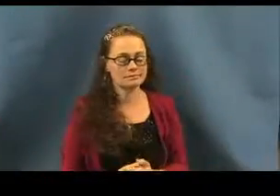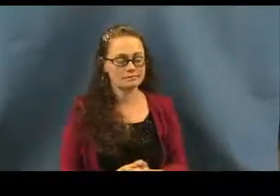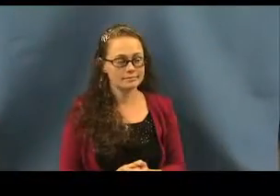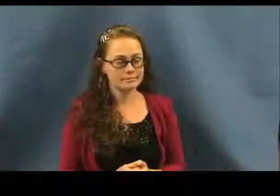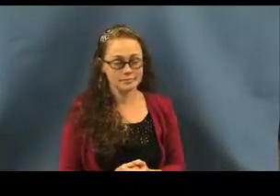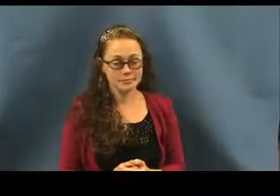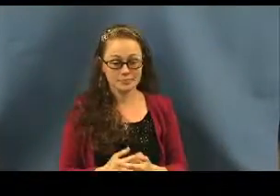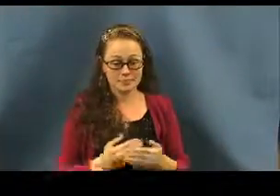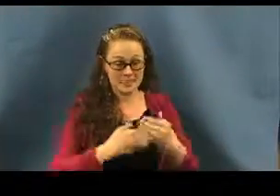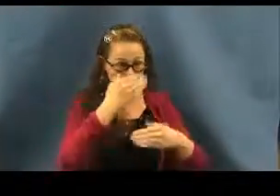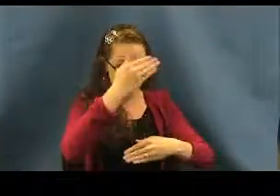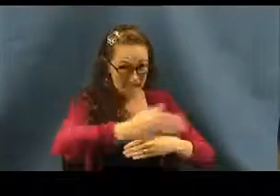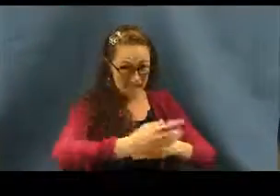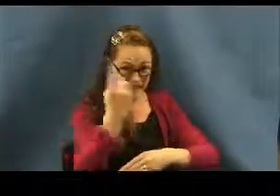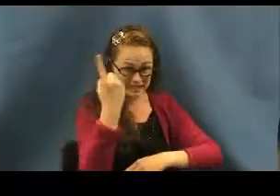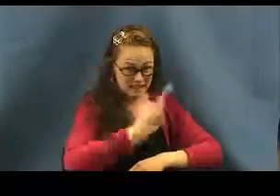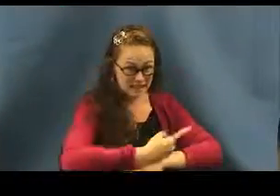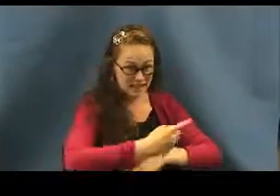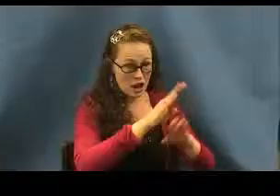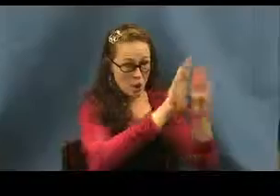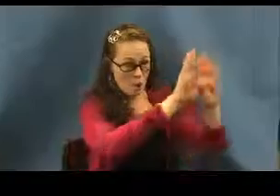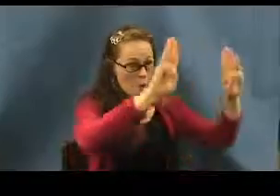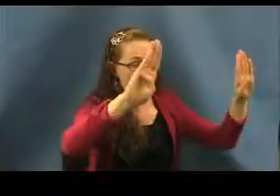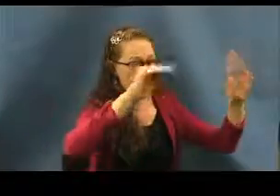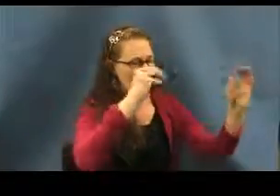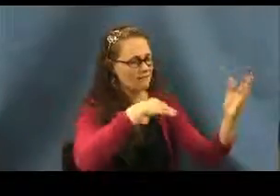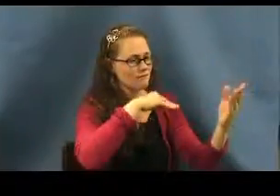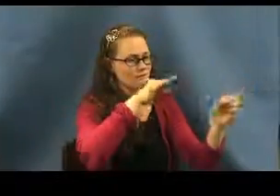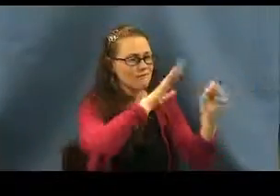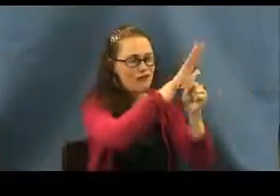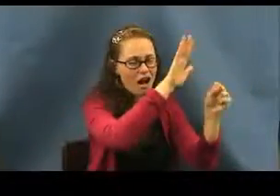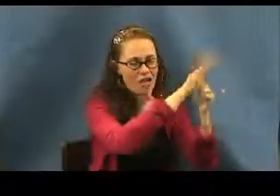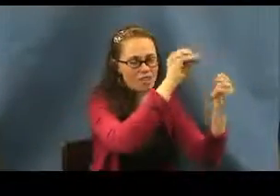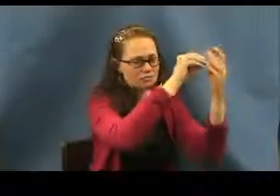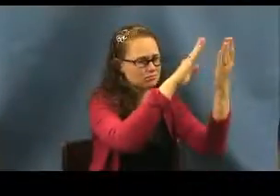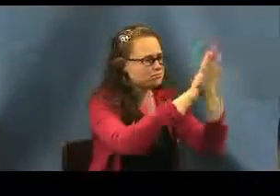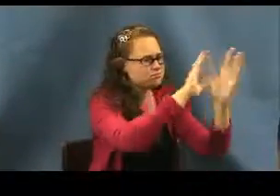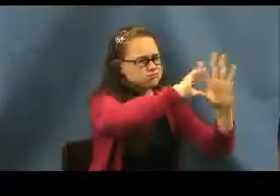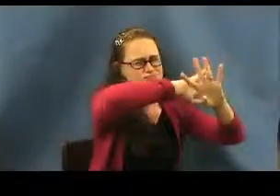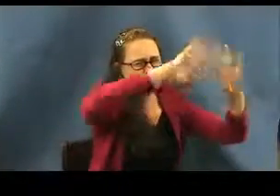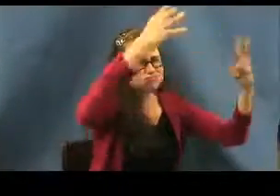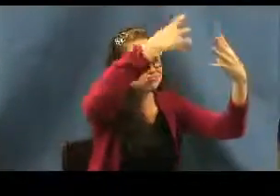growing. And I'd like to share a few things that people wrote on this wall.